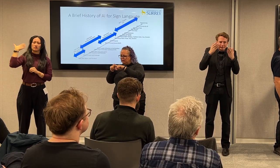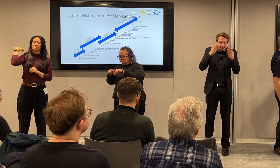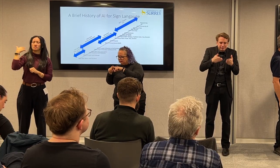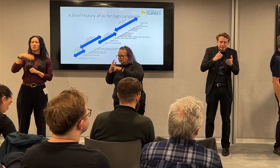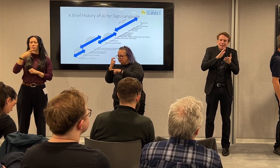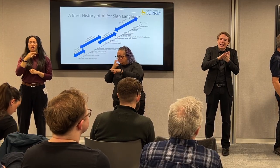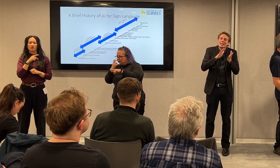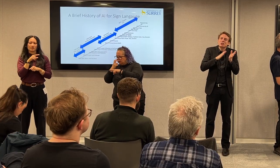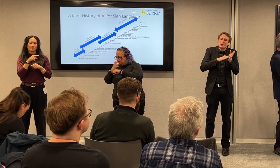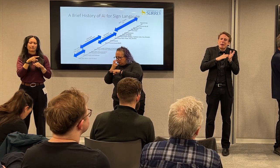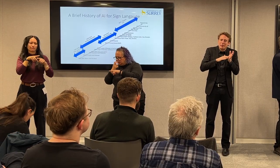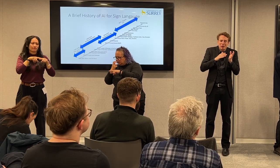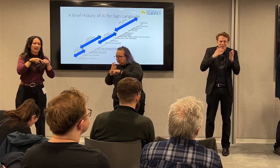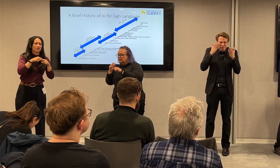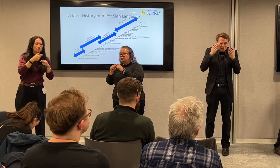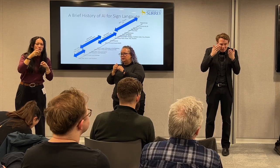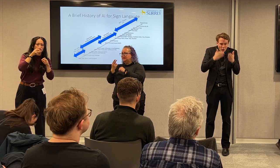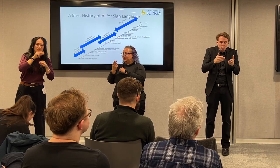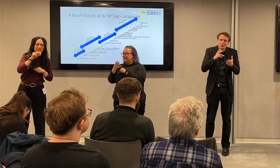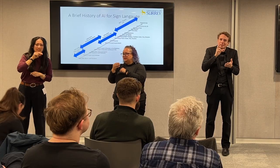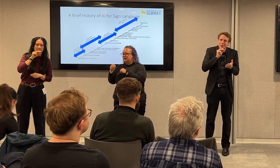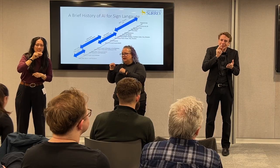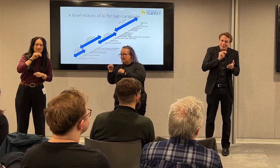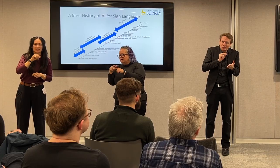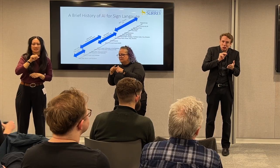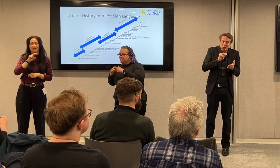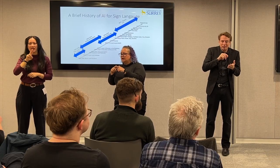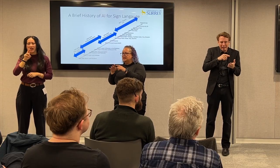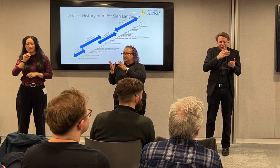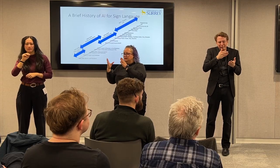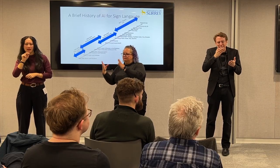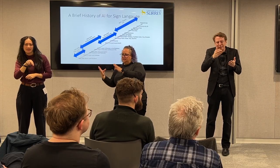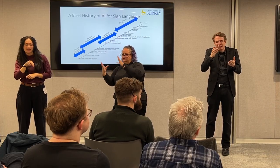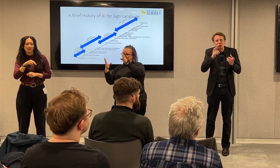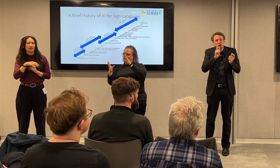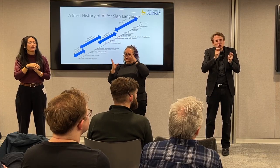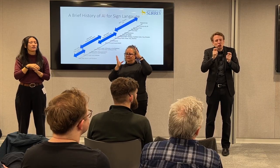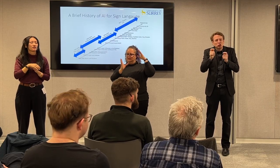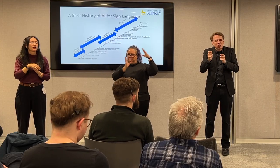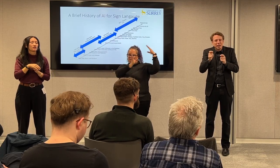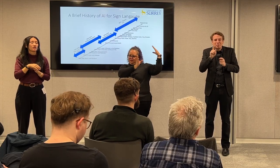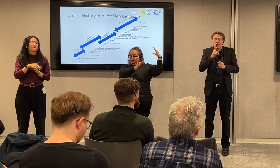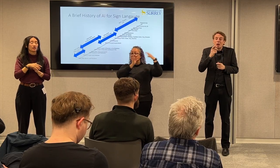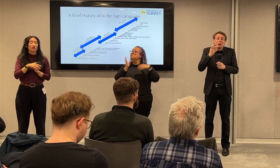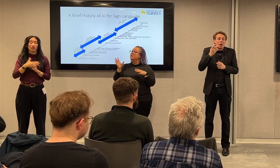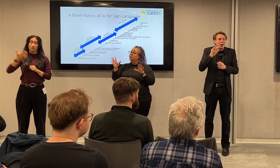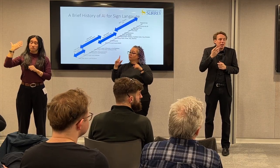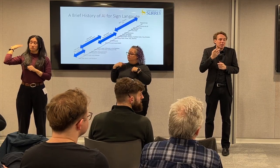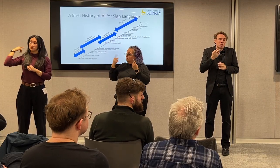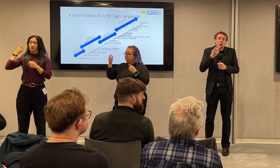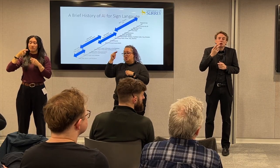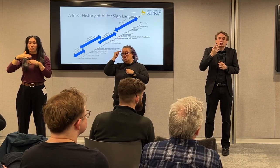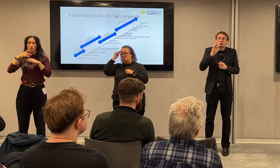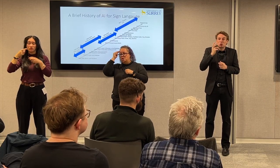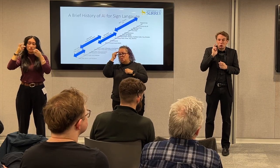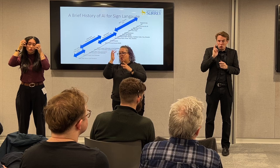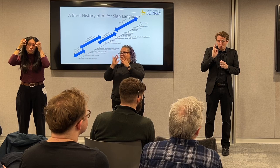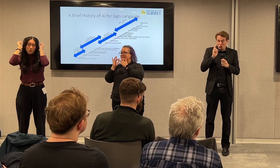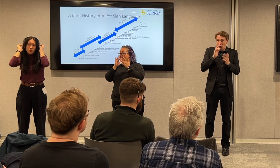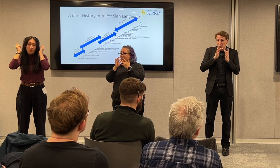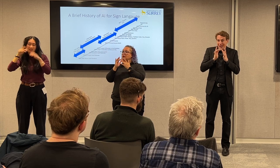and then we went through similar phases. But really, since neural networks came in, we've made a transition from what I would